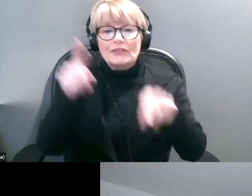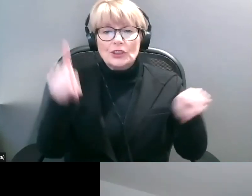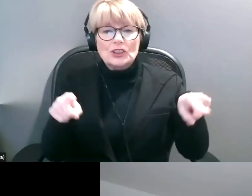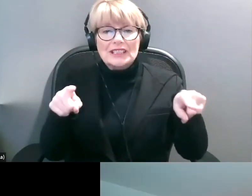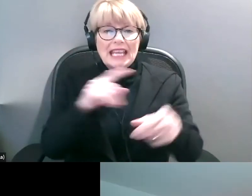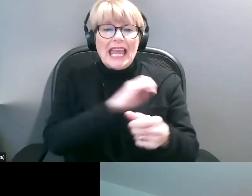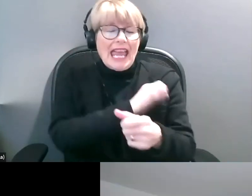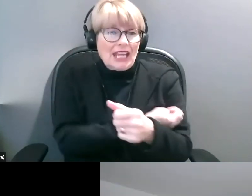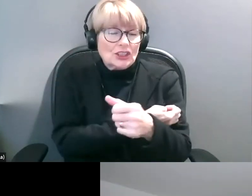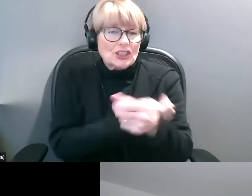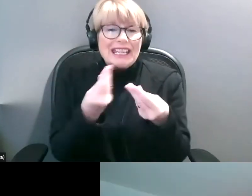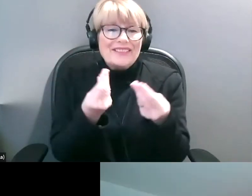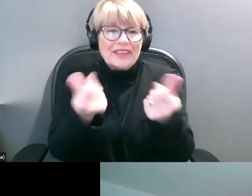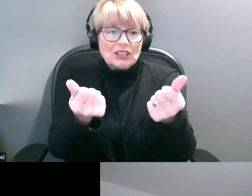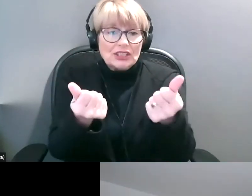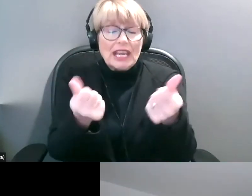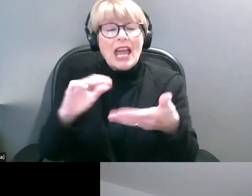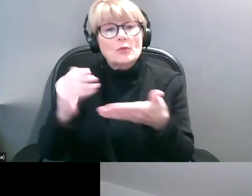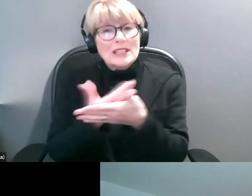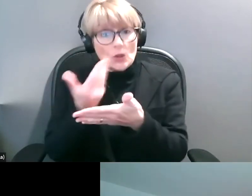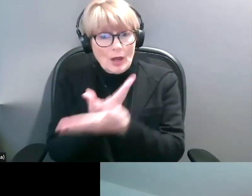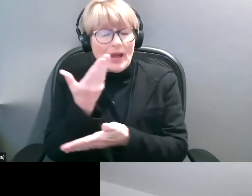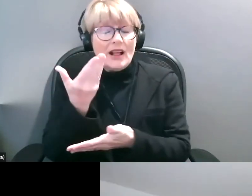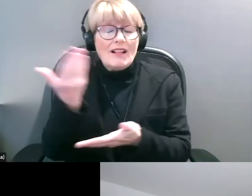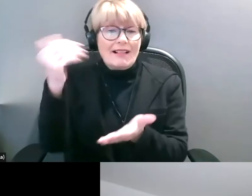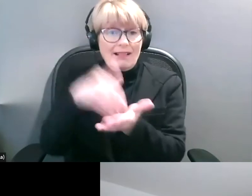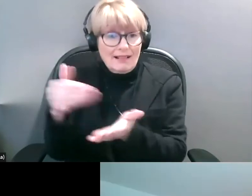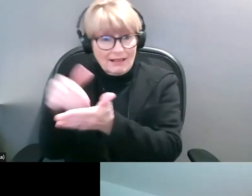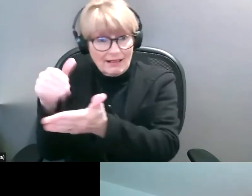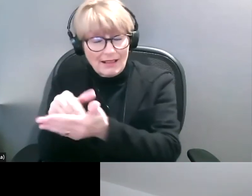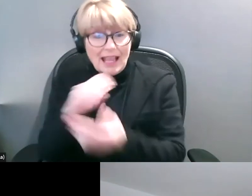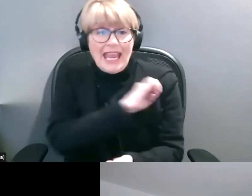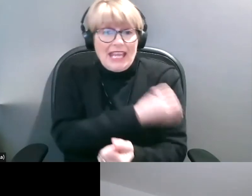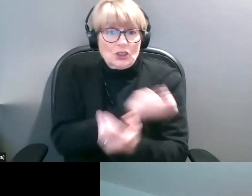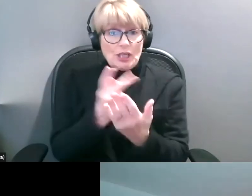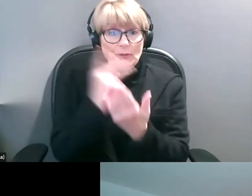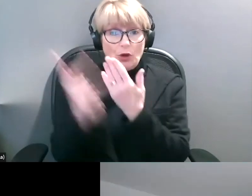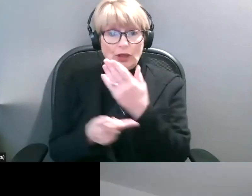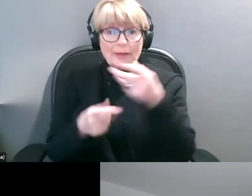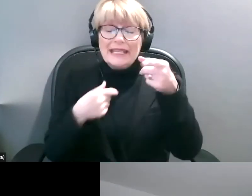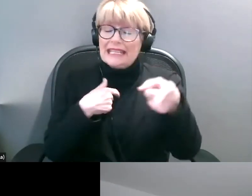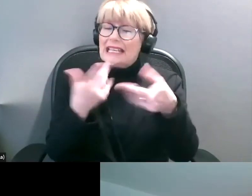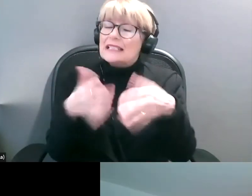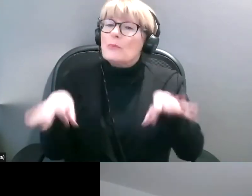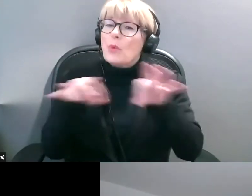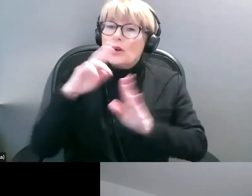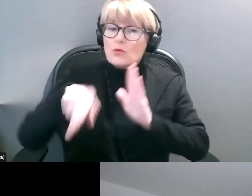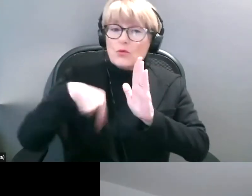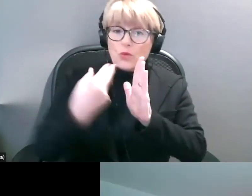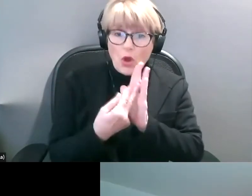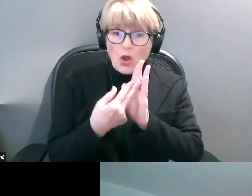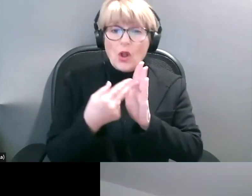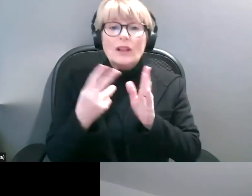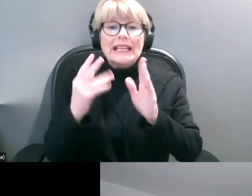growing renewable energy programs. Mr. Gillis plays a critical role in supporting Elevate's work in